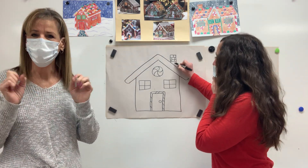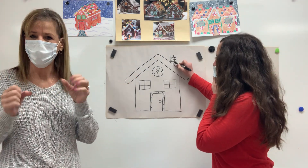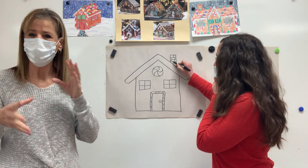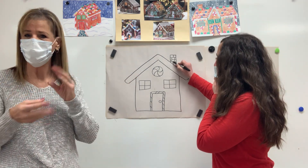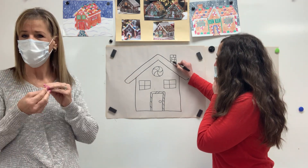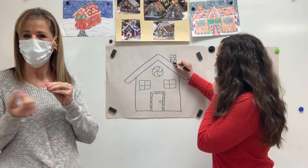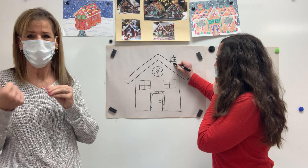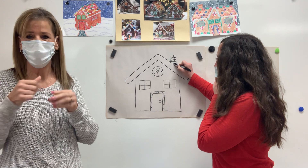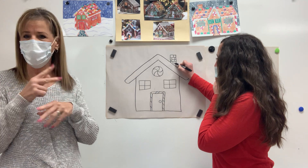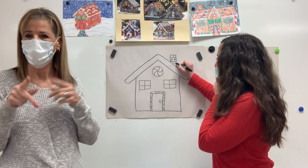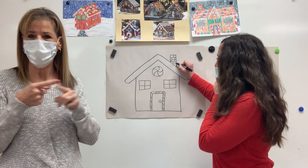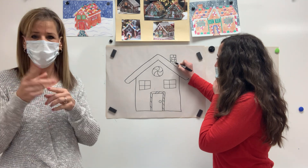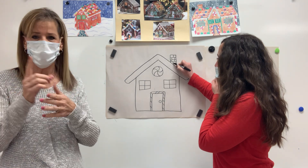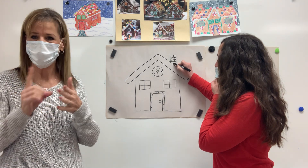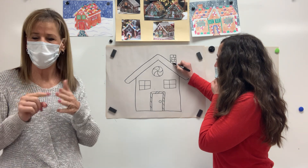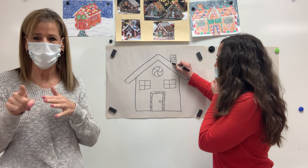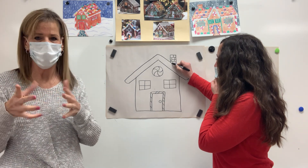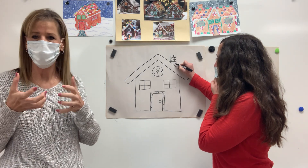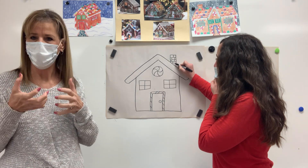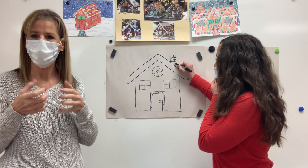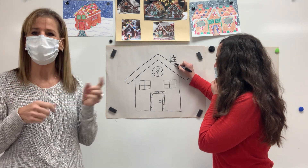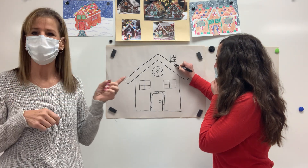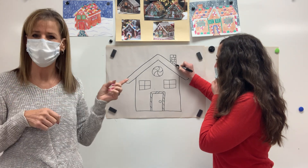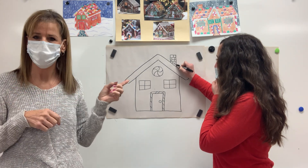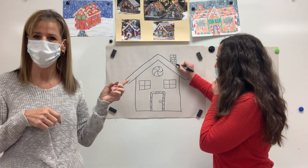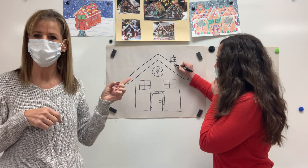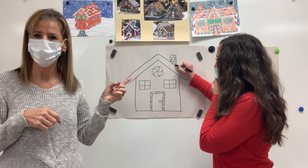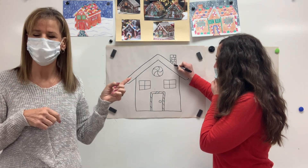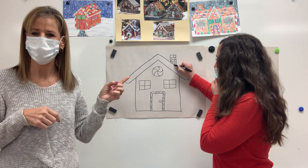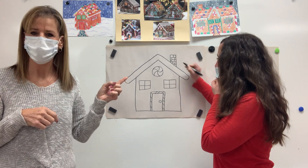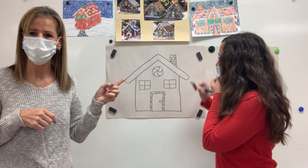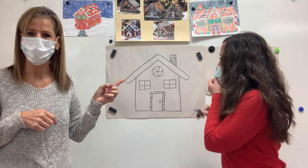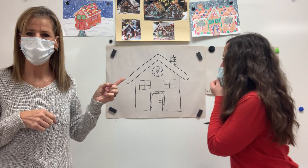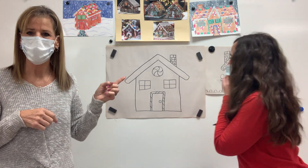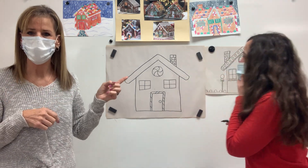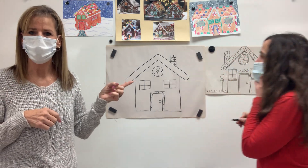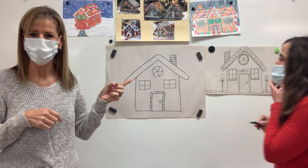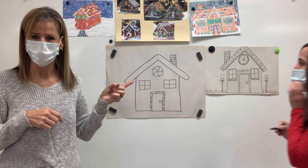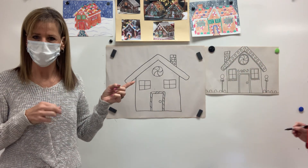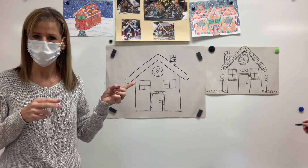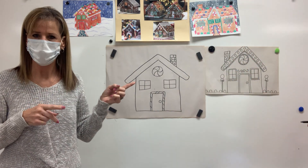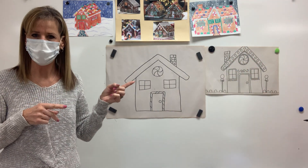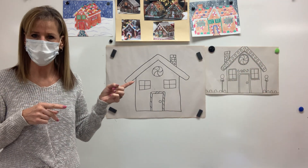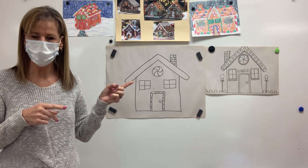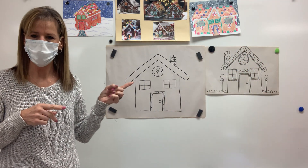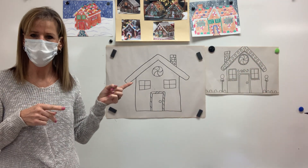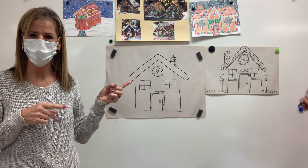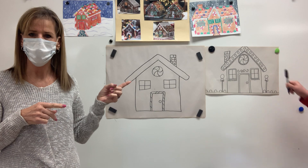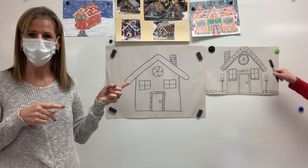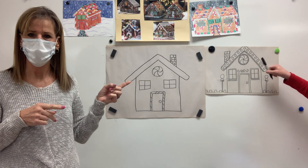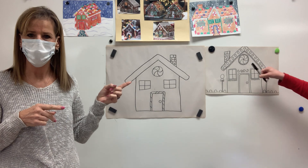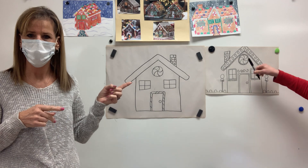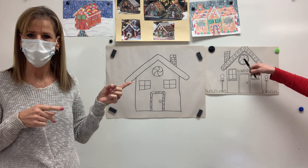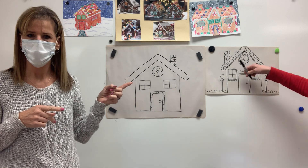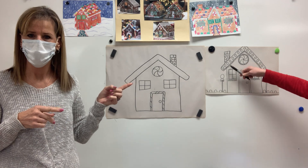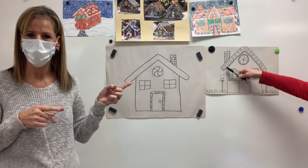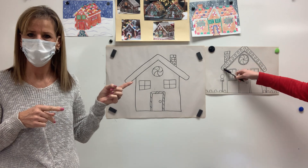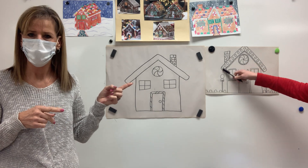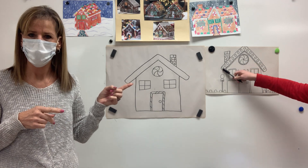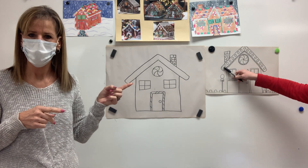sort of design or pattern on your chimney that you want. Okay, so I'm going to fill in my roof, my chimney.